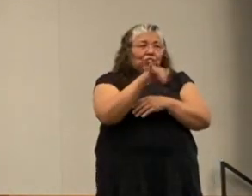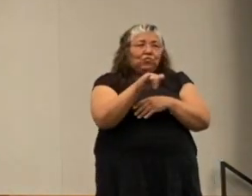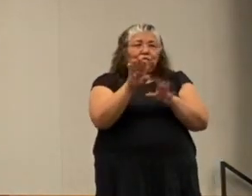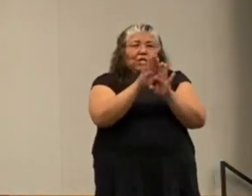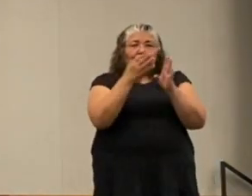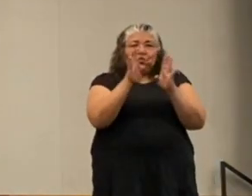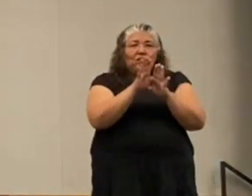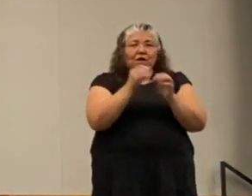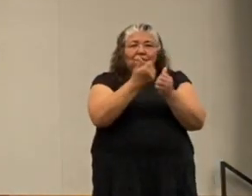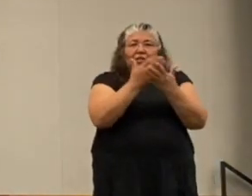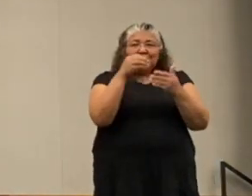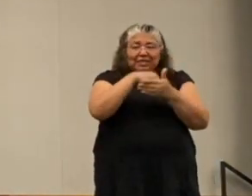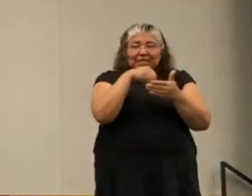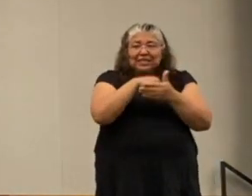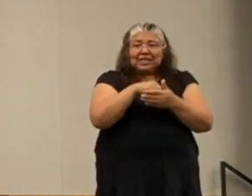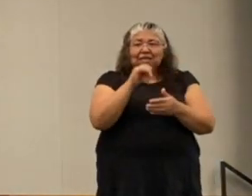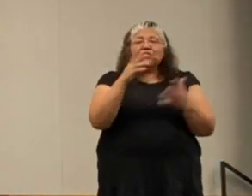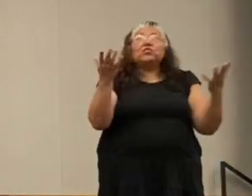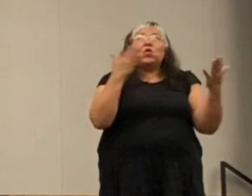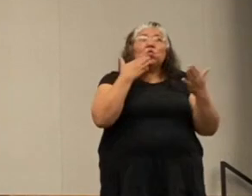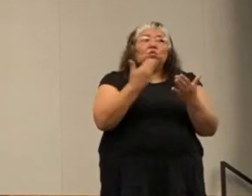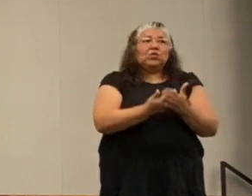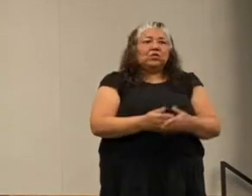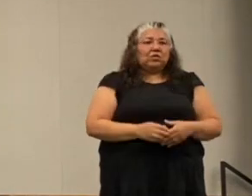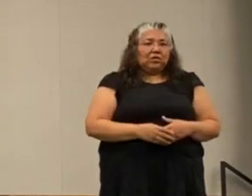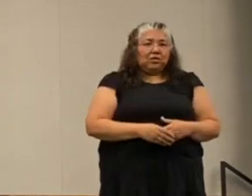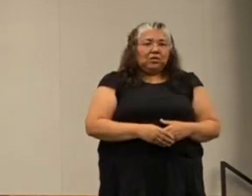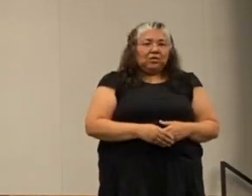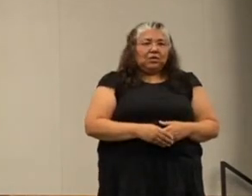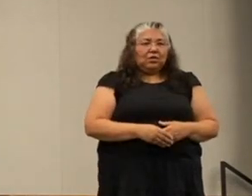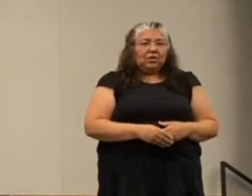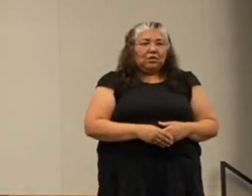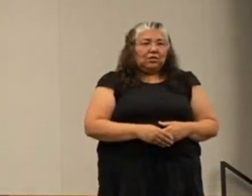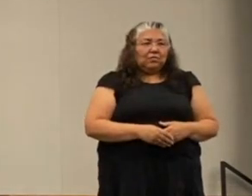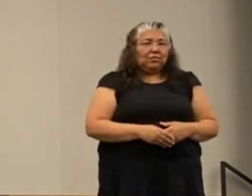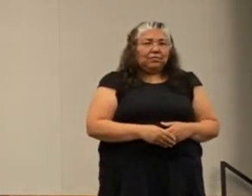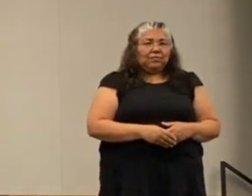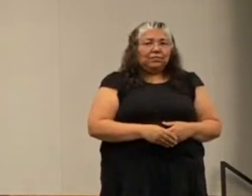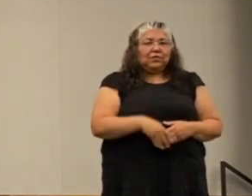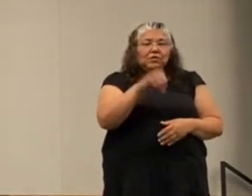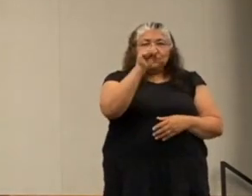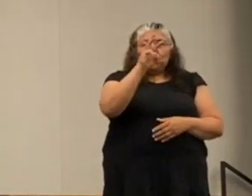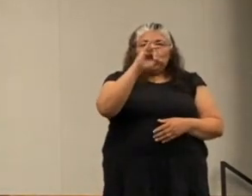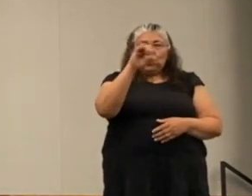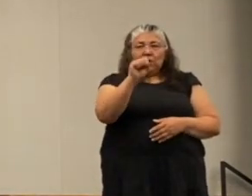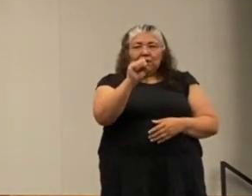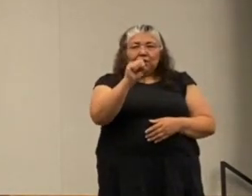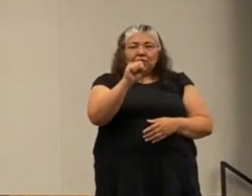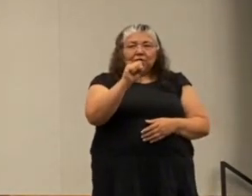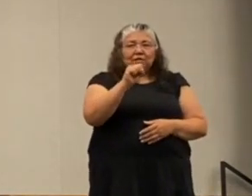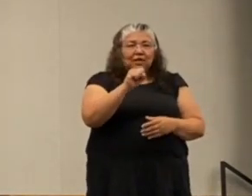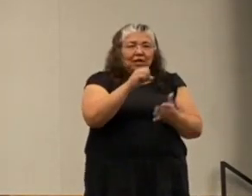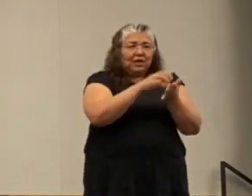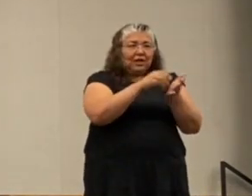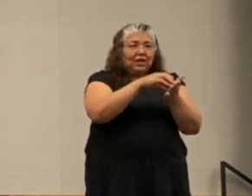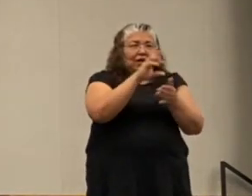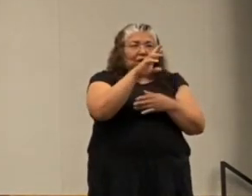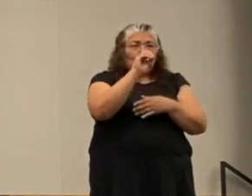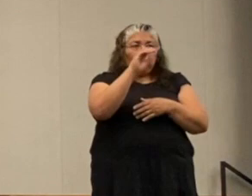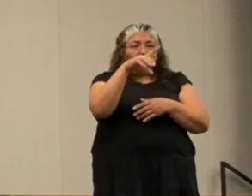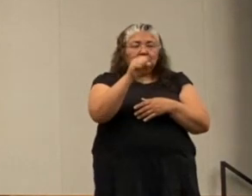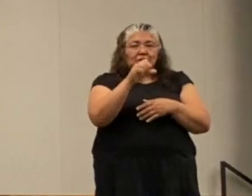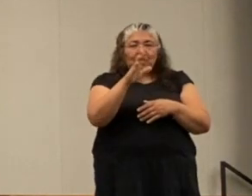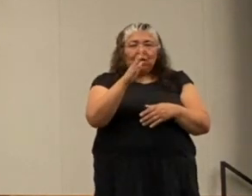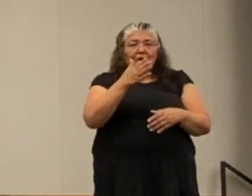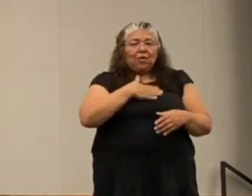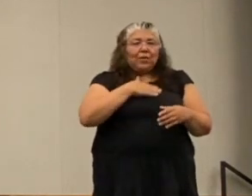Love everything that's in it. It's so good, right? You talk, Swiss cake rolls are my kryptonite. Right?